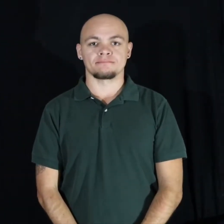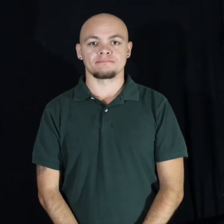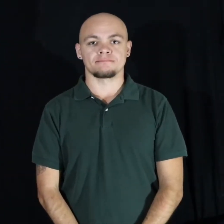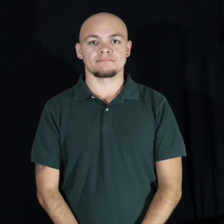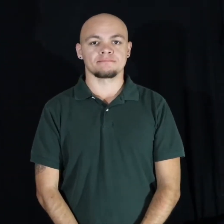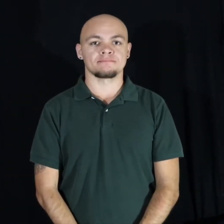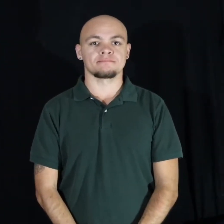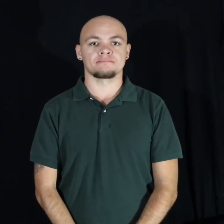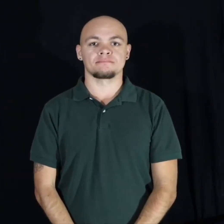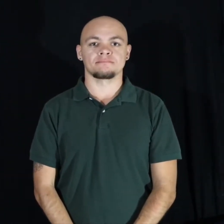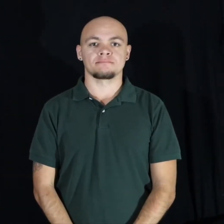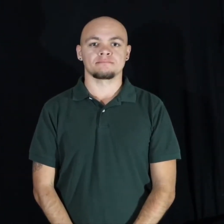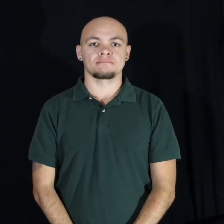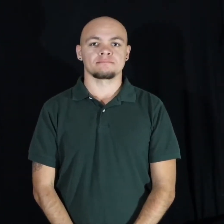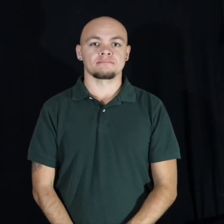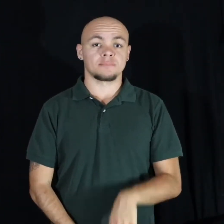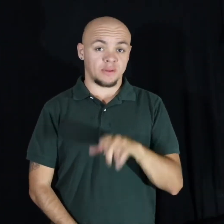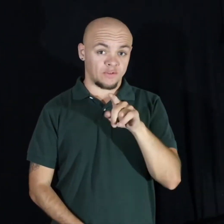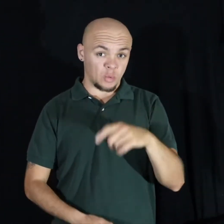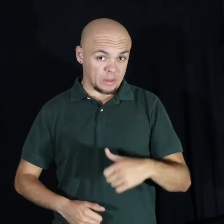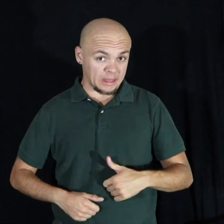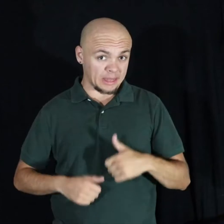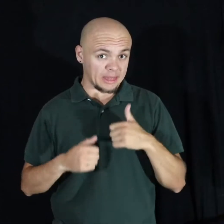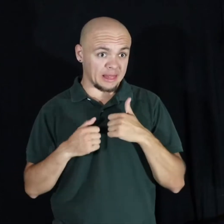Have you ever lived a lie?